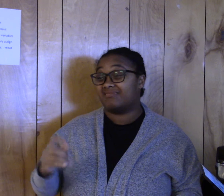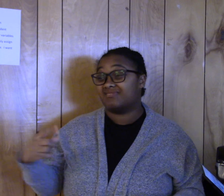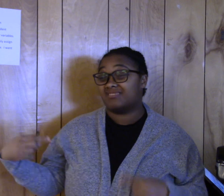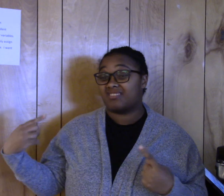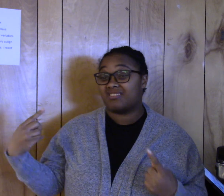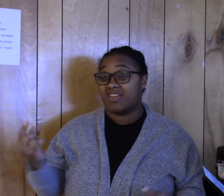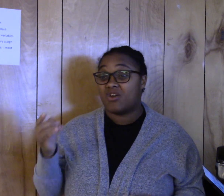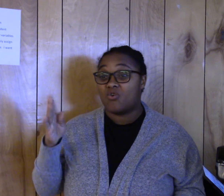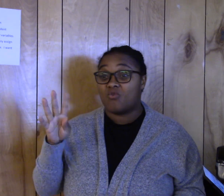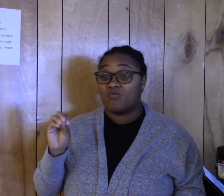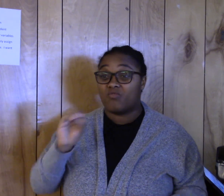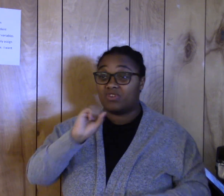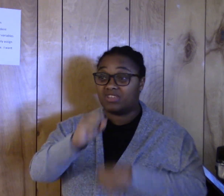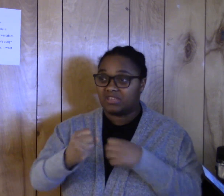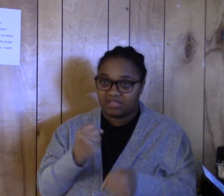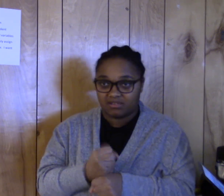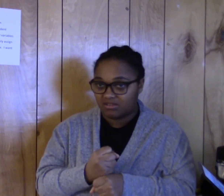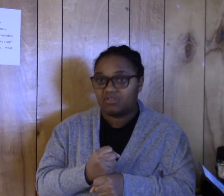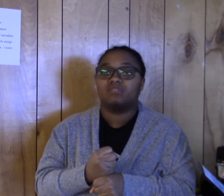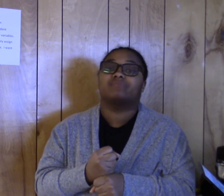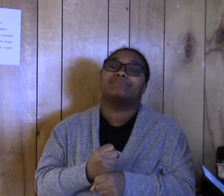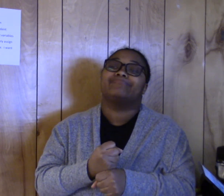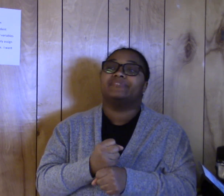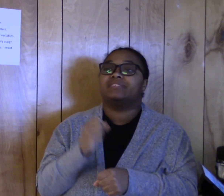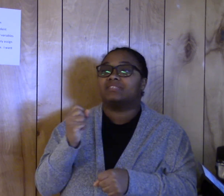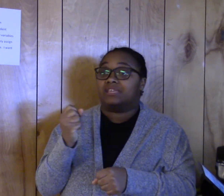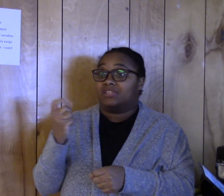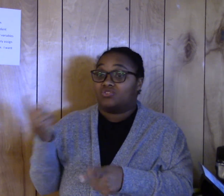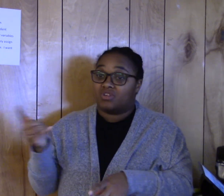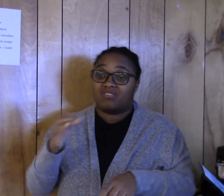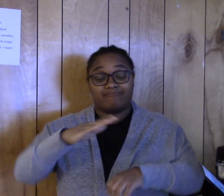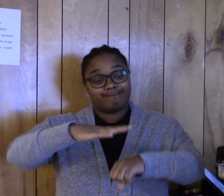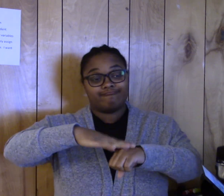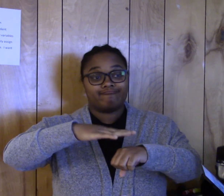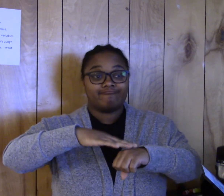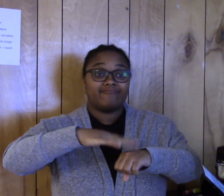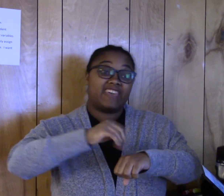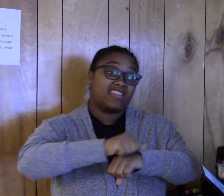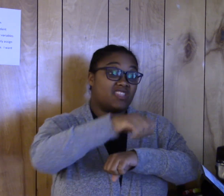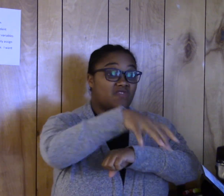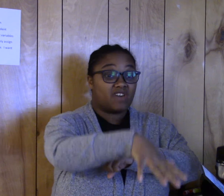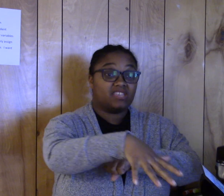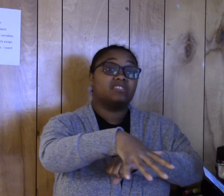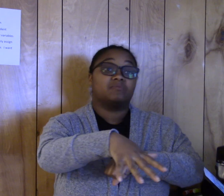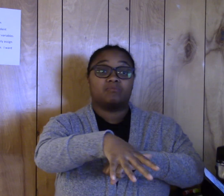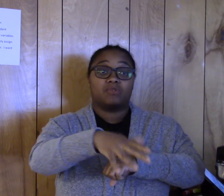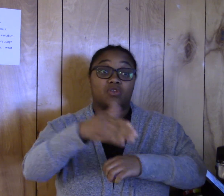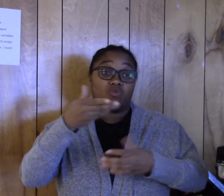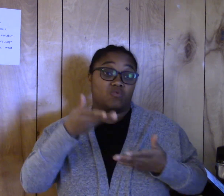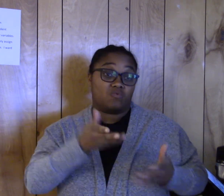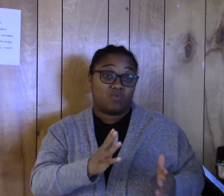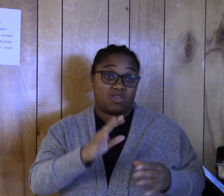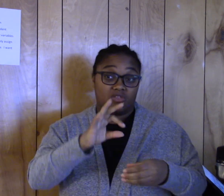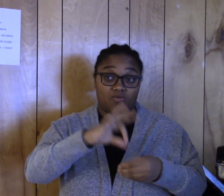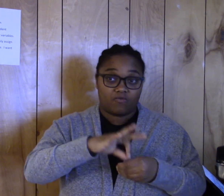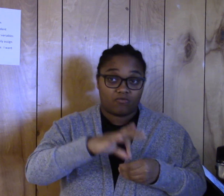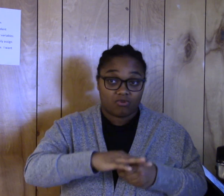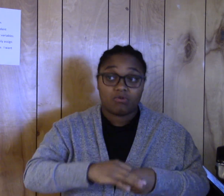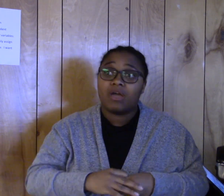in every election. And I appreciate her participation, I appreciate her concern, seriously,